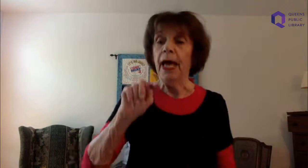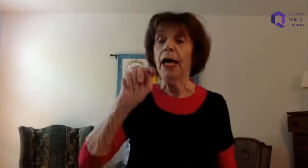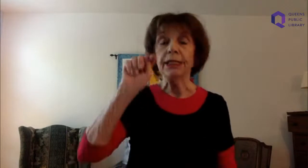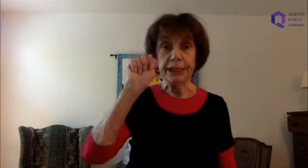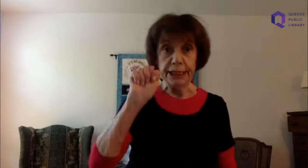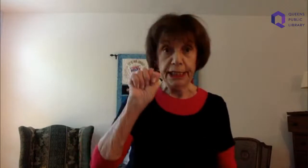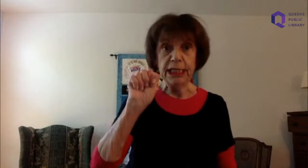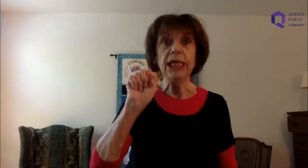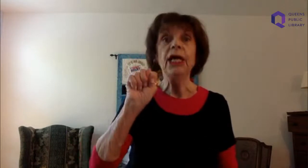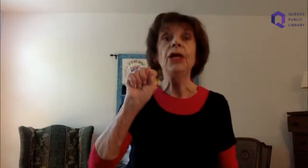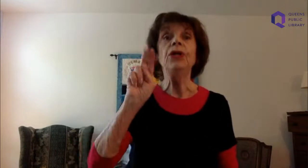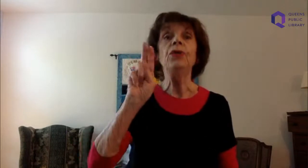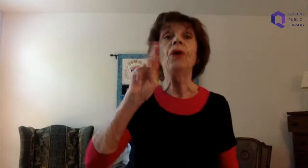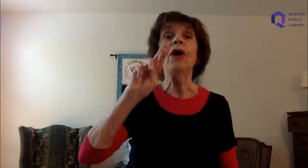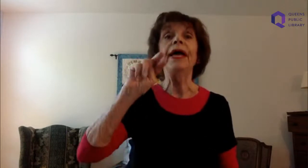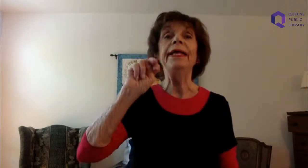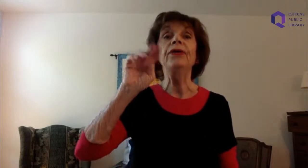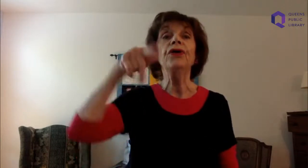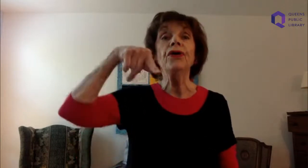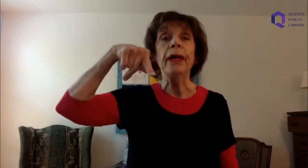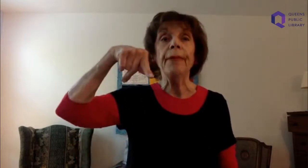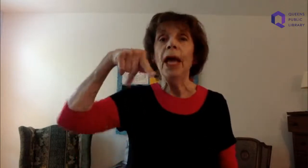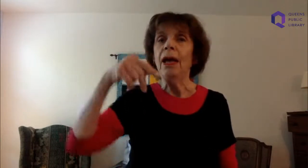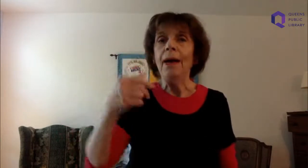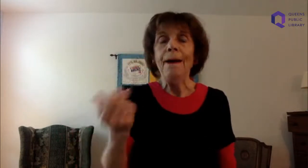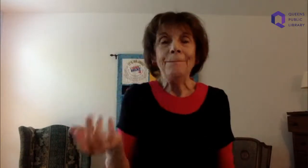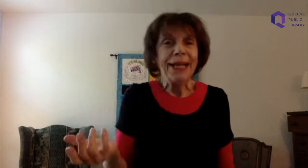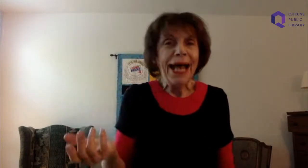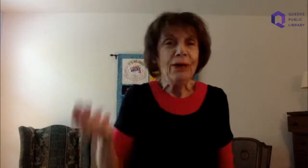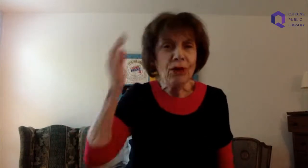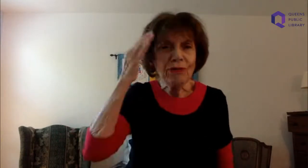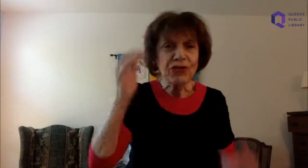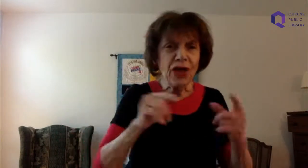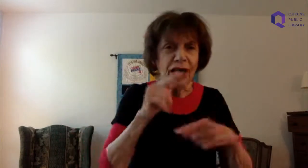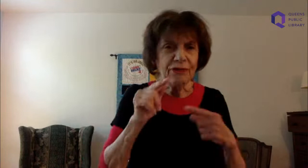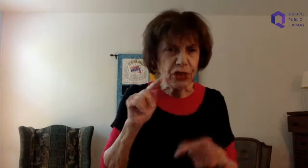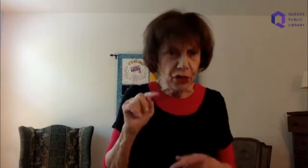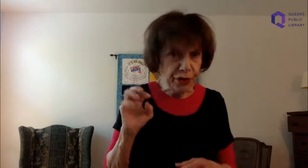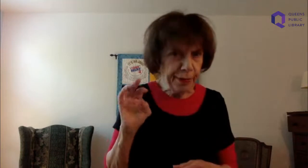a T-U-R-N, turnip. I don't know the sign for turnip.